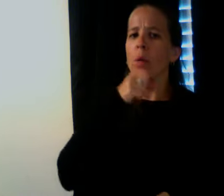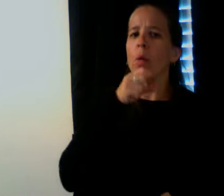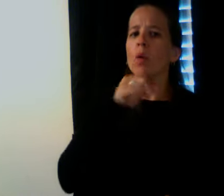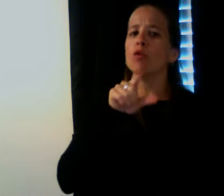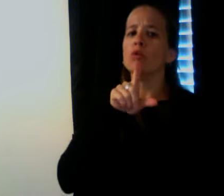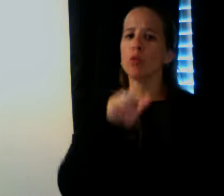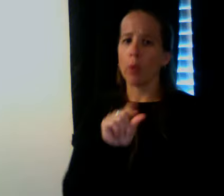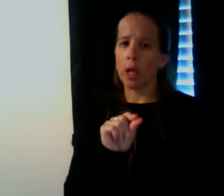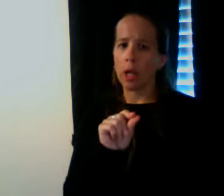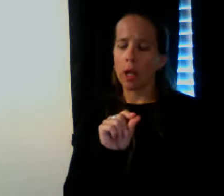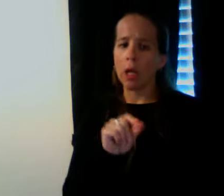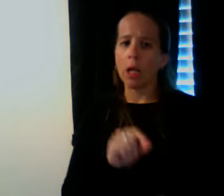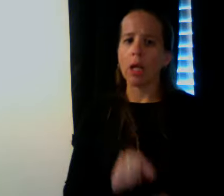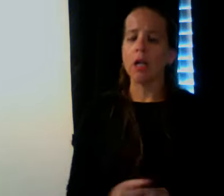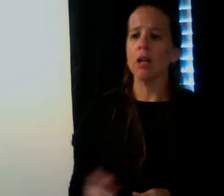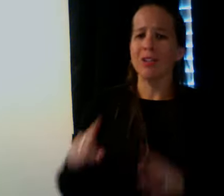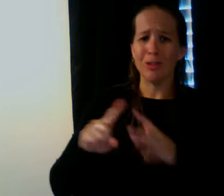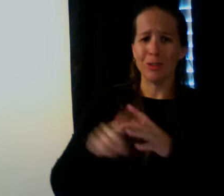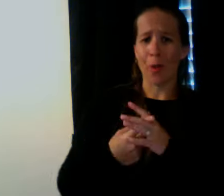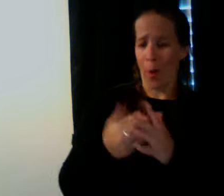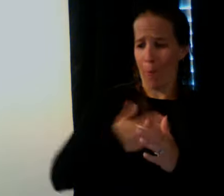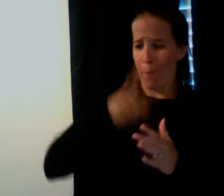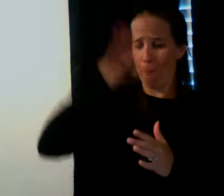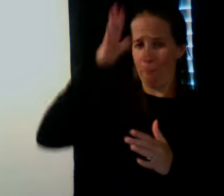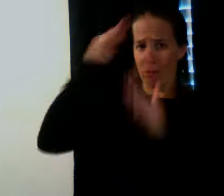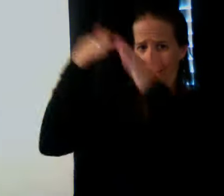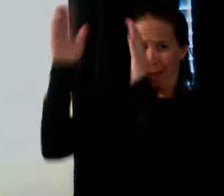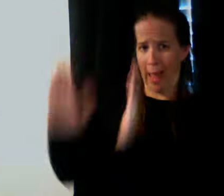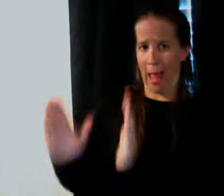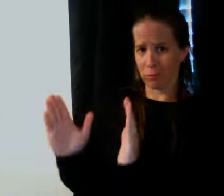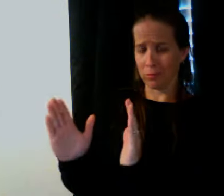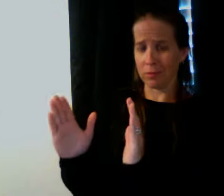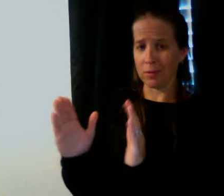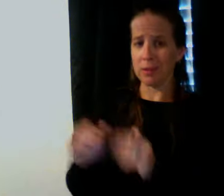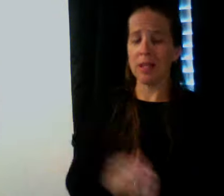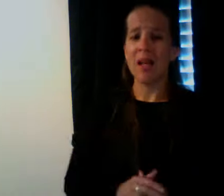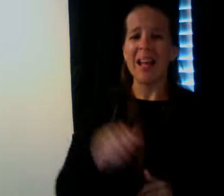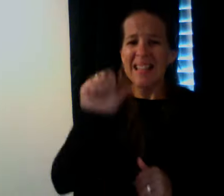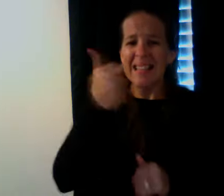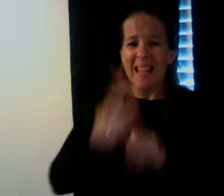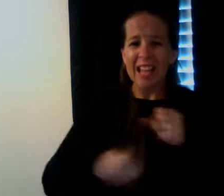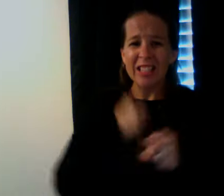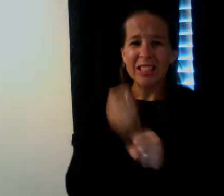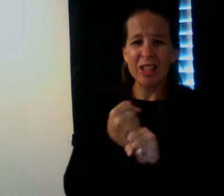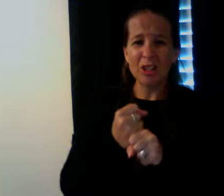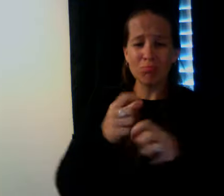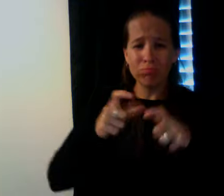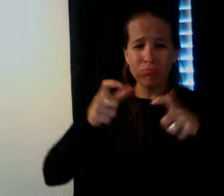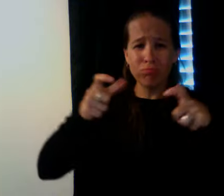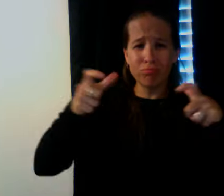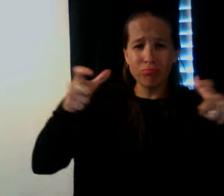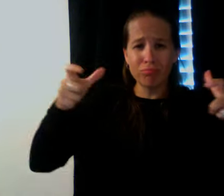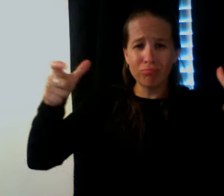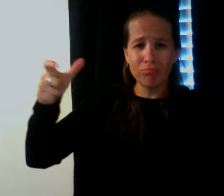from just the two of us in a garage into a $2 billion company with over 4,000 employees. We just released our finest creation,